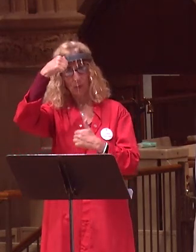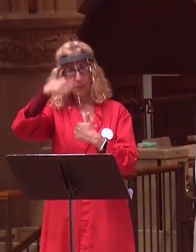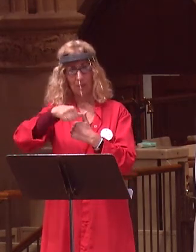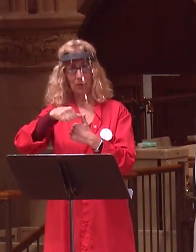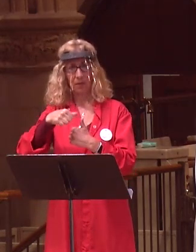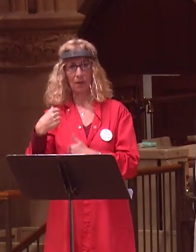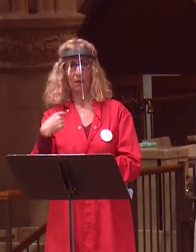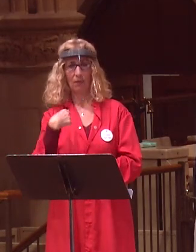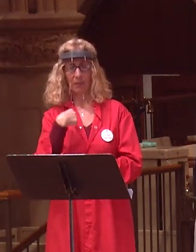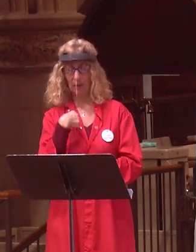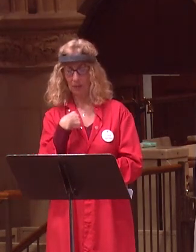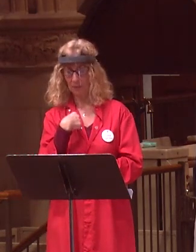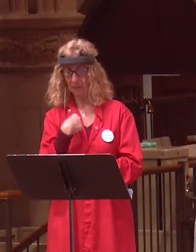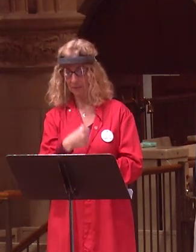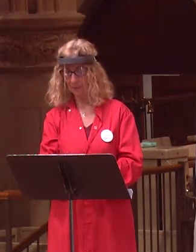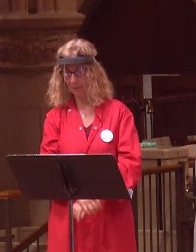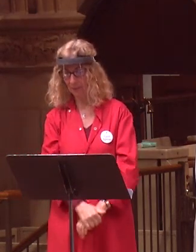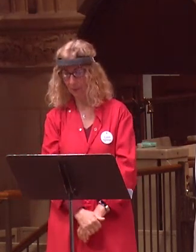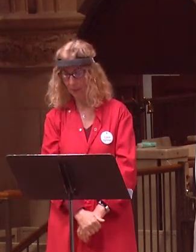for the remembrance of me."